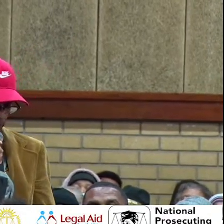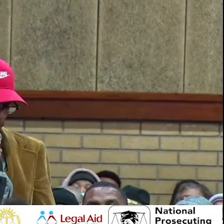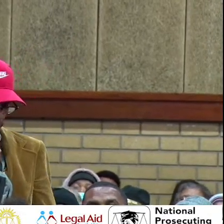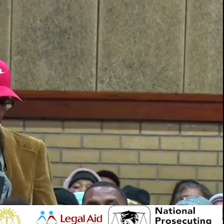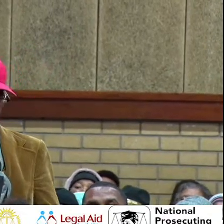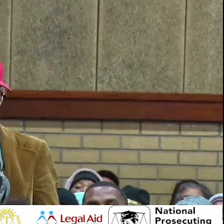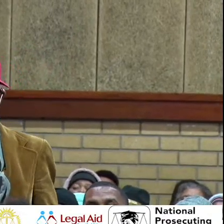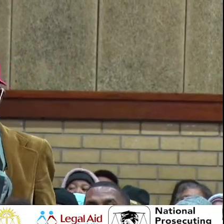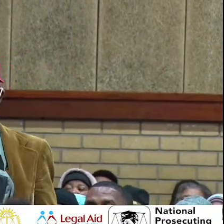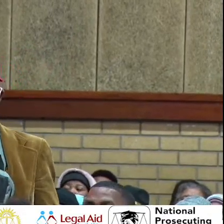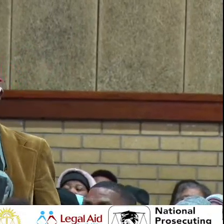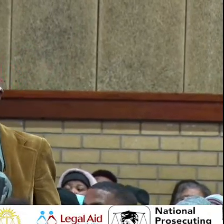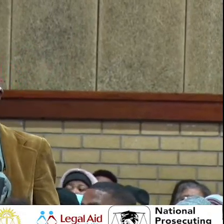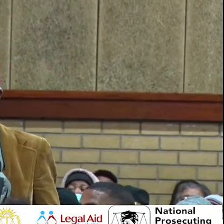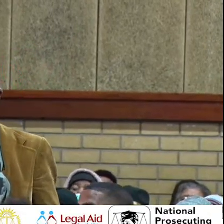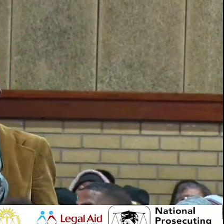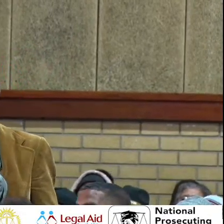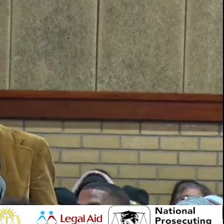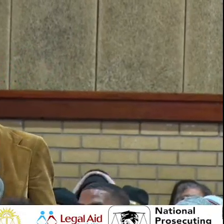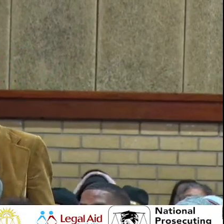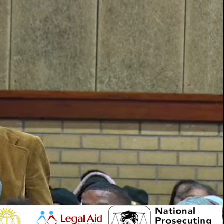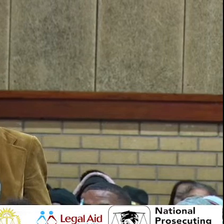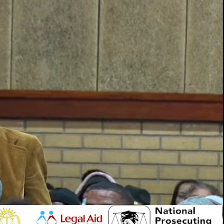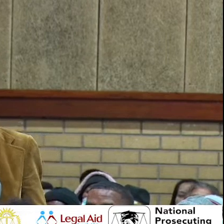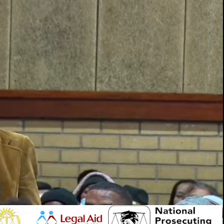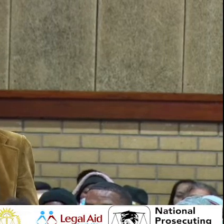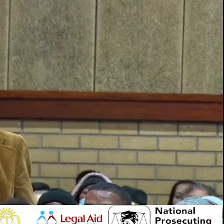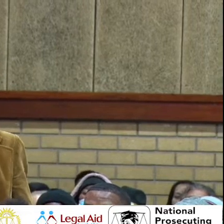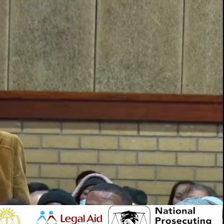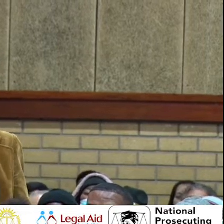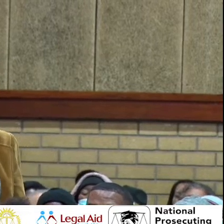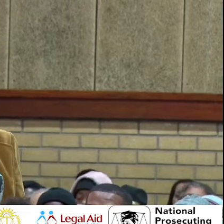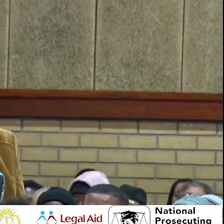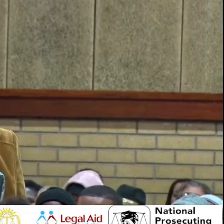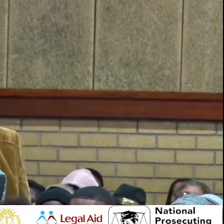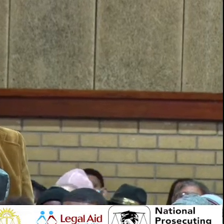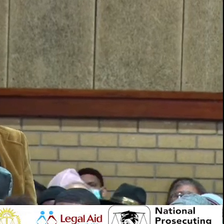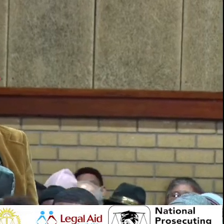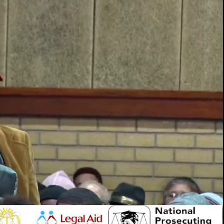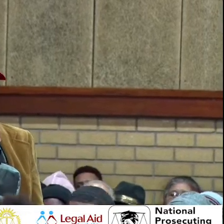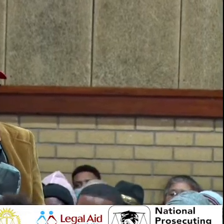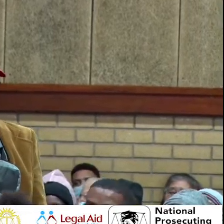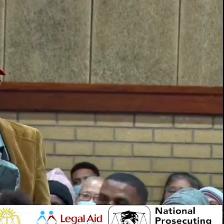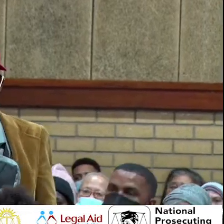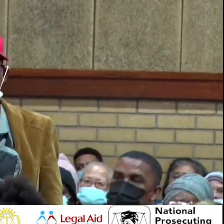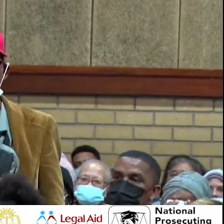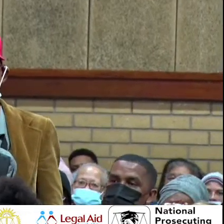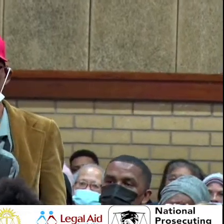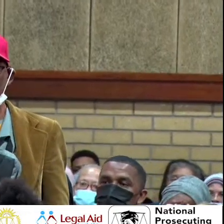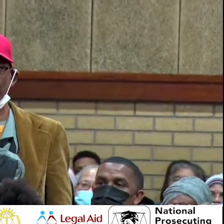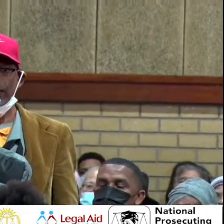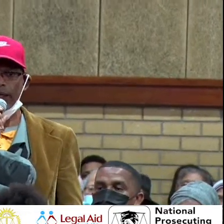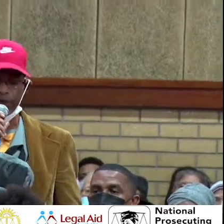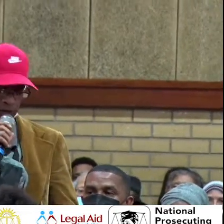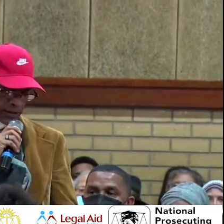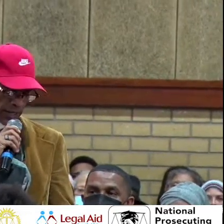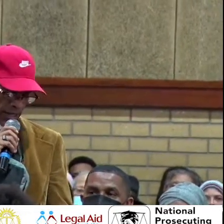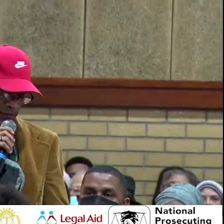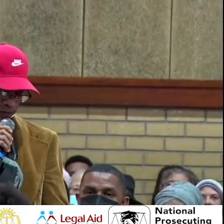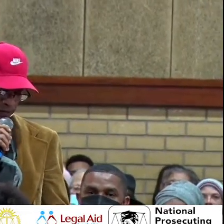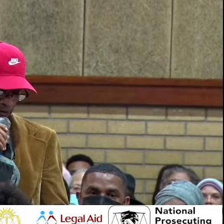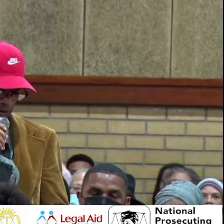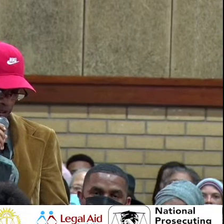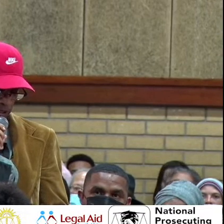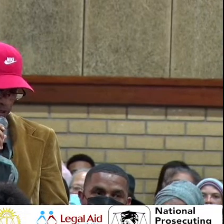is Reginald Hills. I'm a community worker. Also a neighborhood watch of Enough is